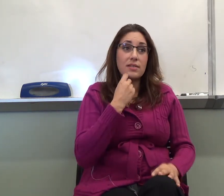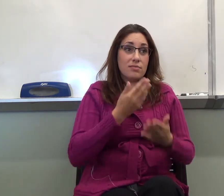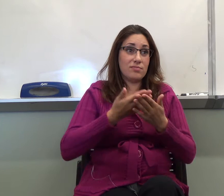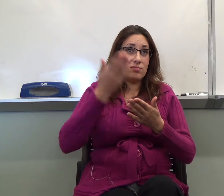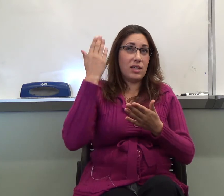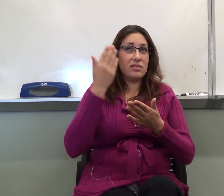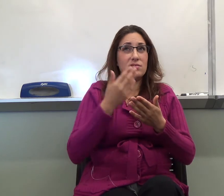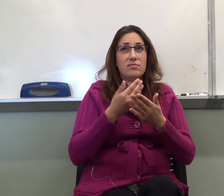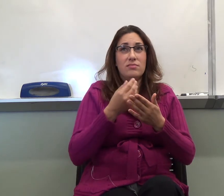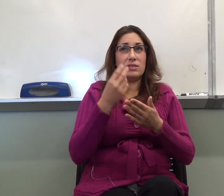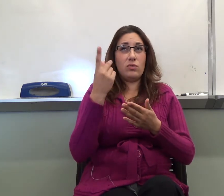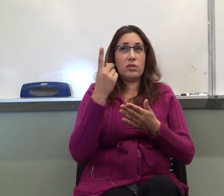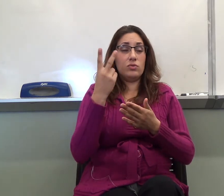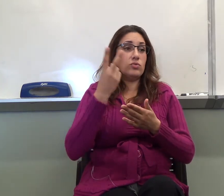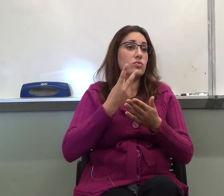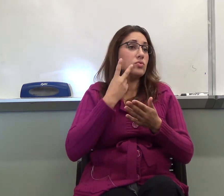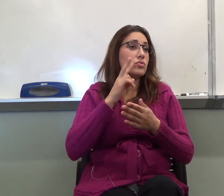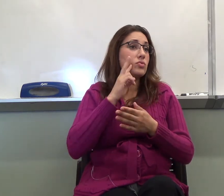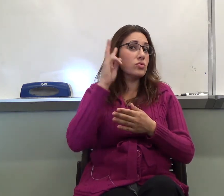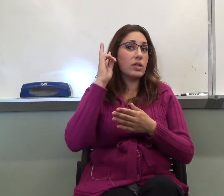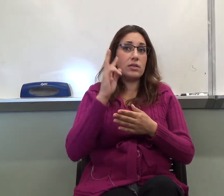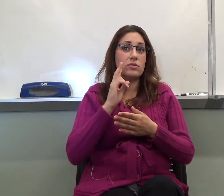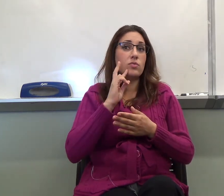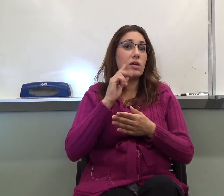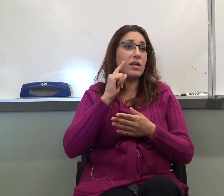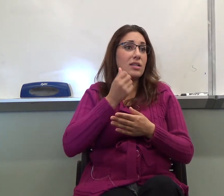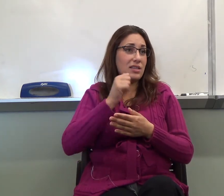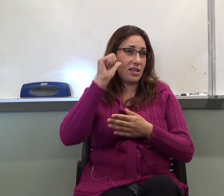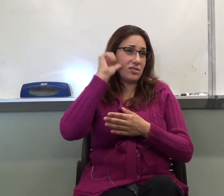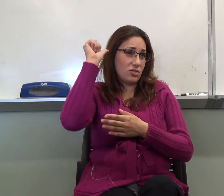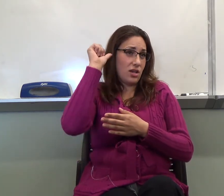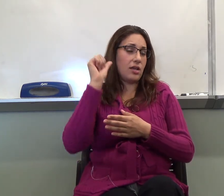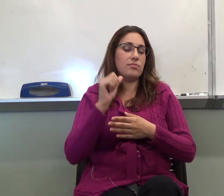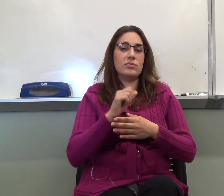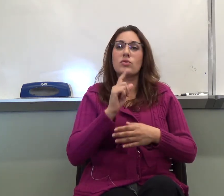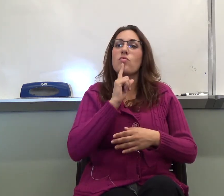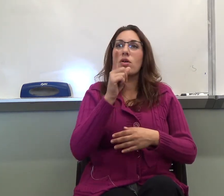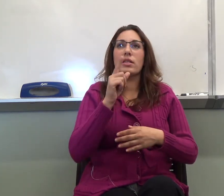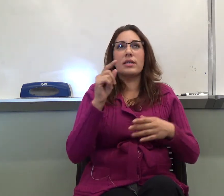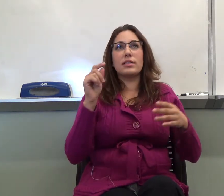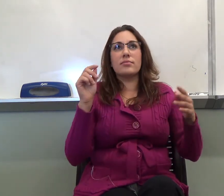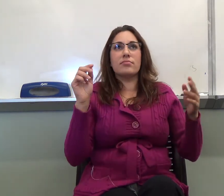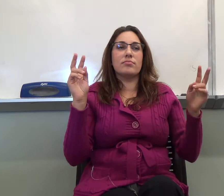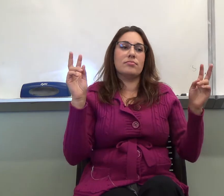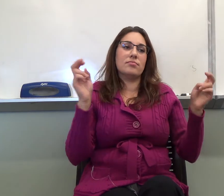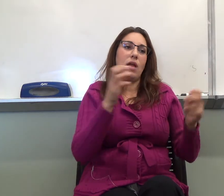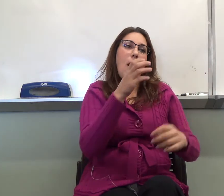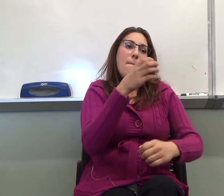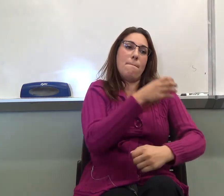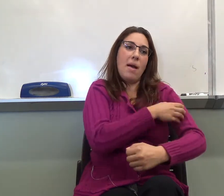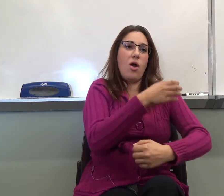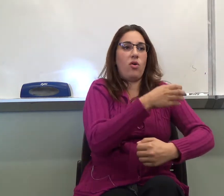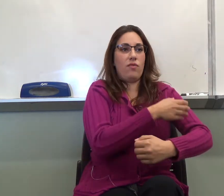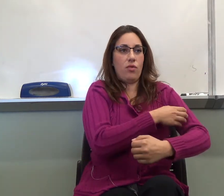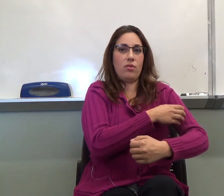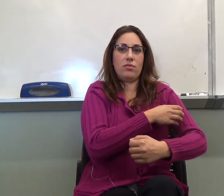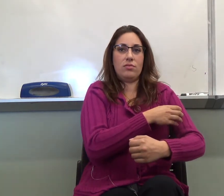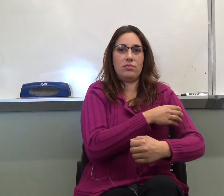powerful. It's the only real procedure there is for solving equations. This is what's made algebra popular